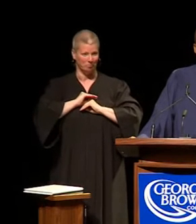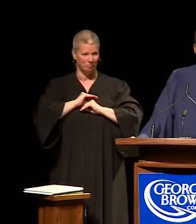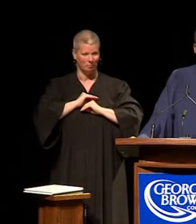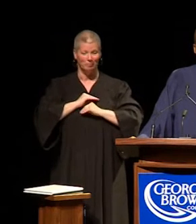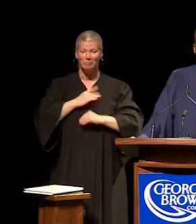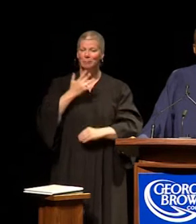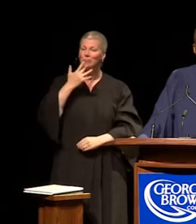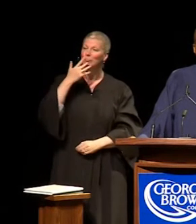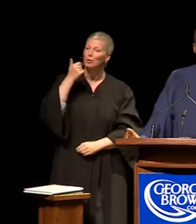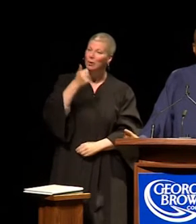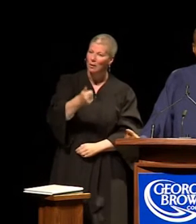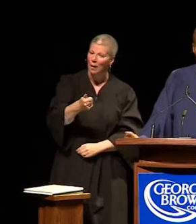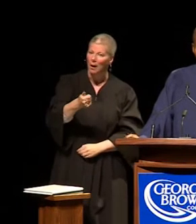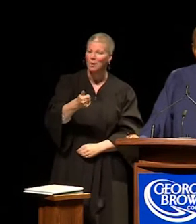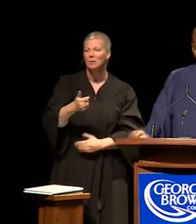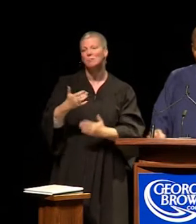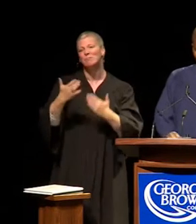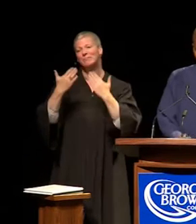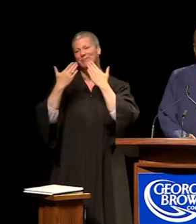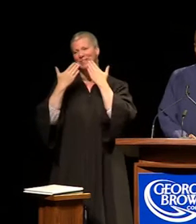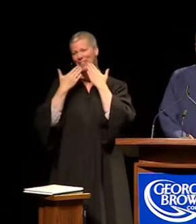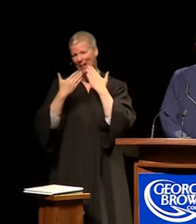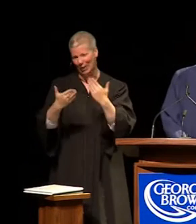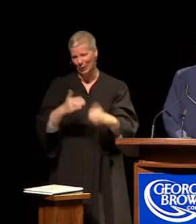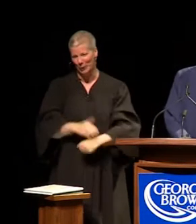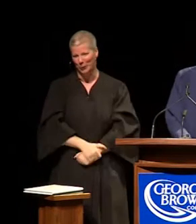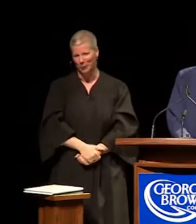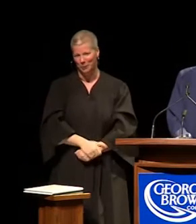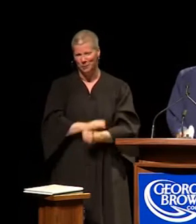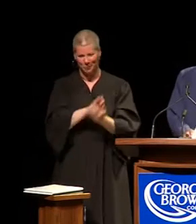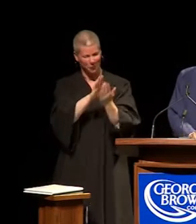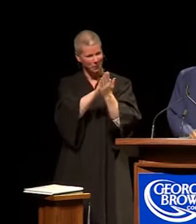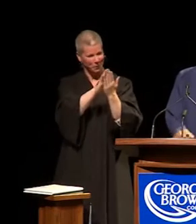Good luck, and thank you.